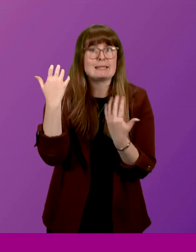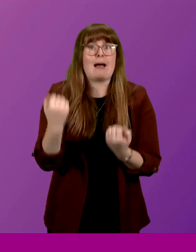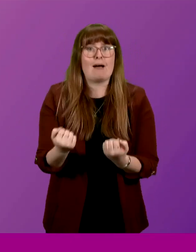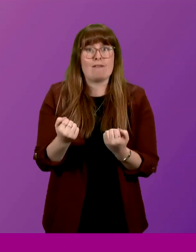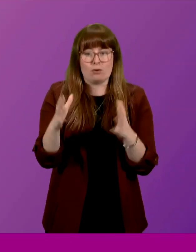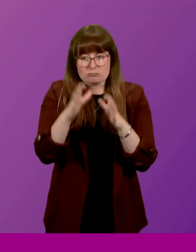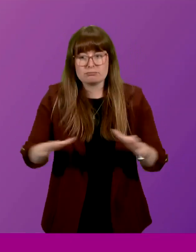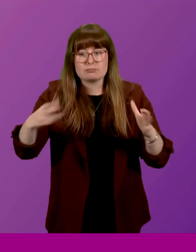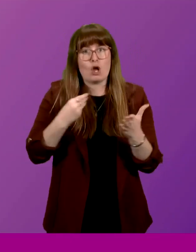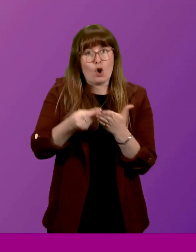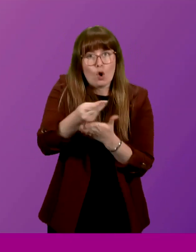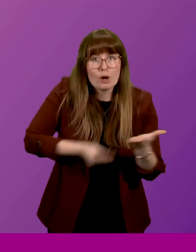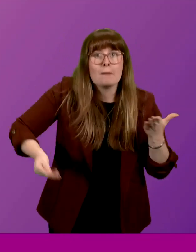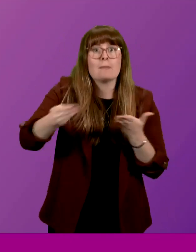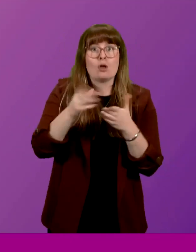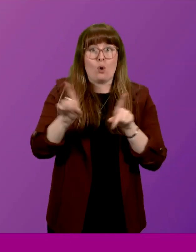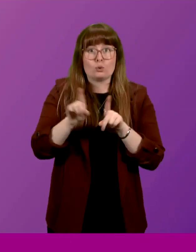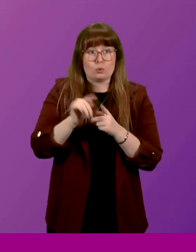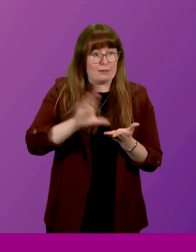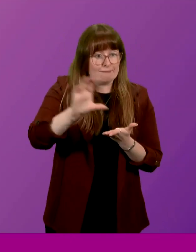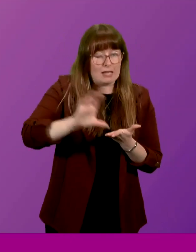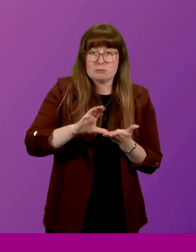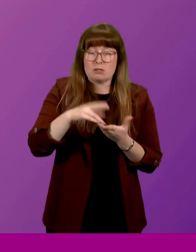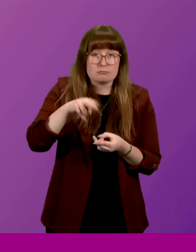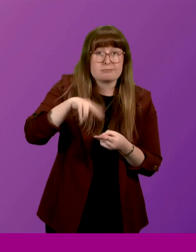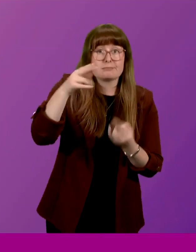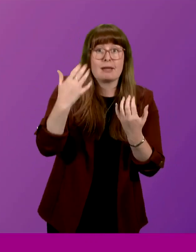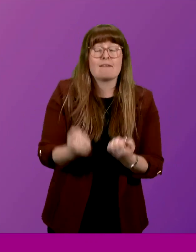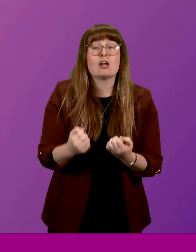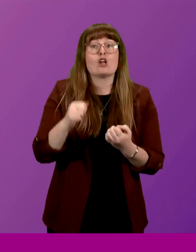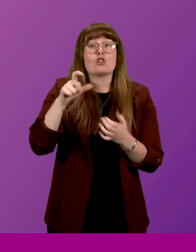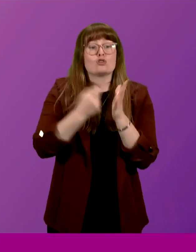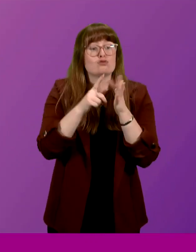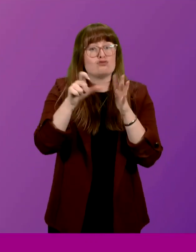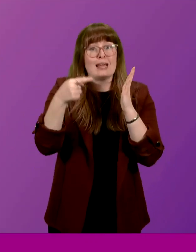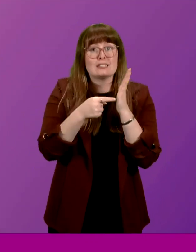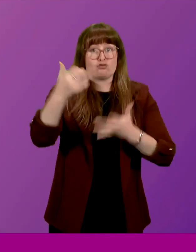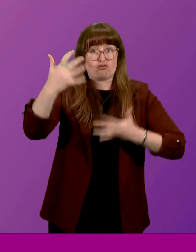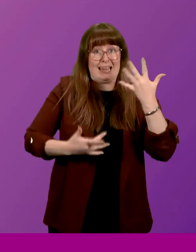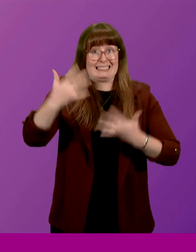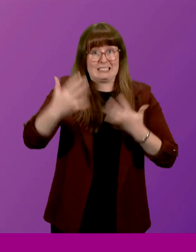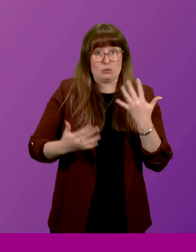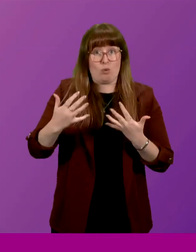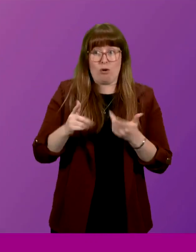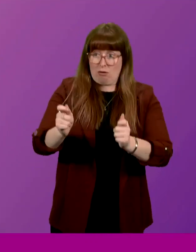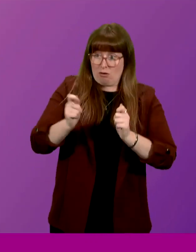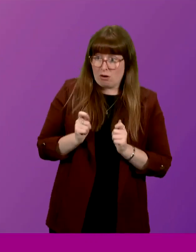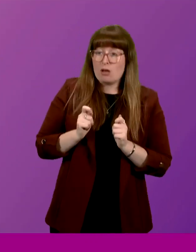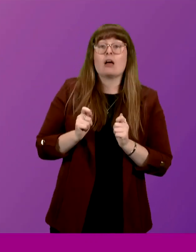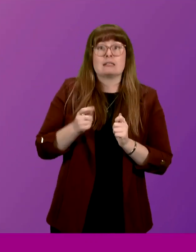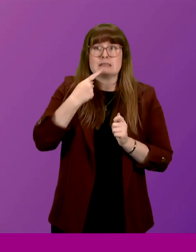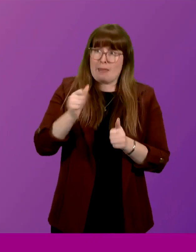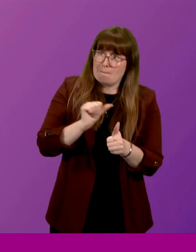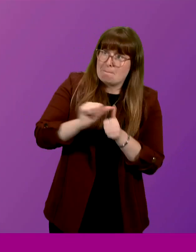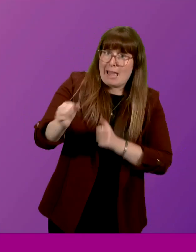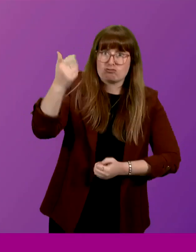the economy and the attraction of investment. And of course, the credit rating score, which we achieved last night from Moody's and Standard & Poor's, the best